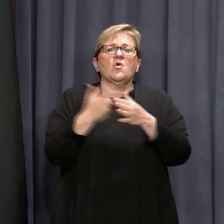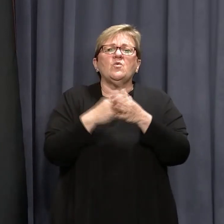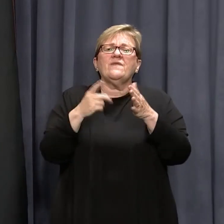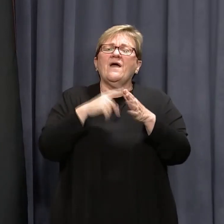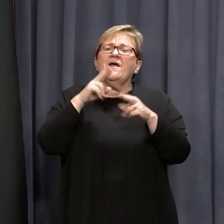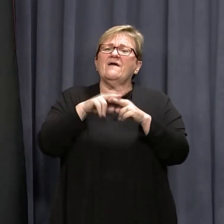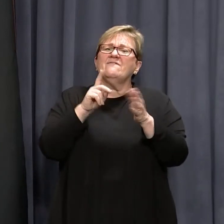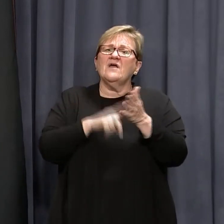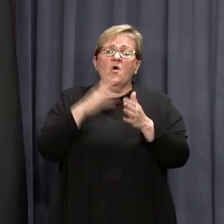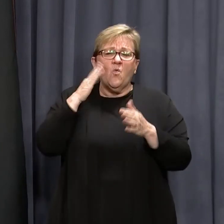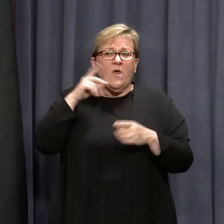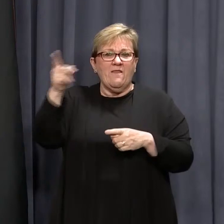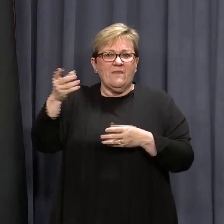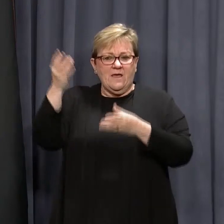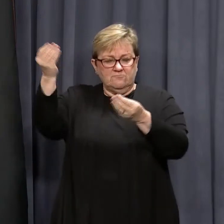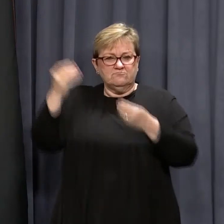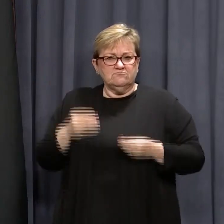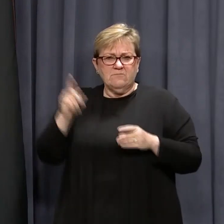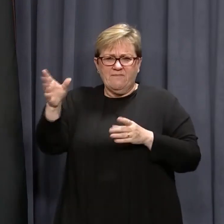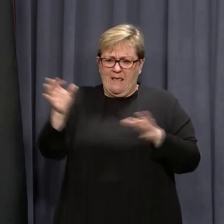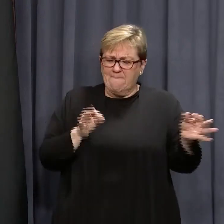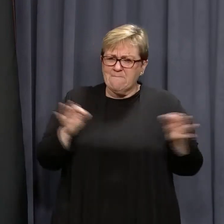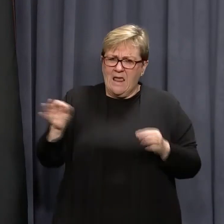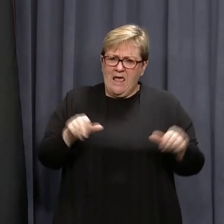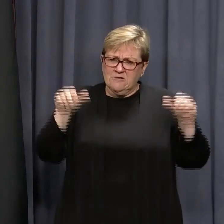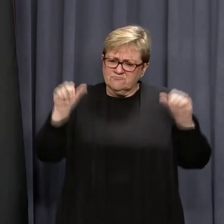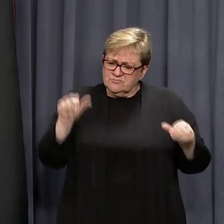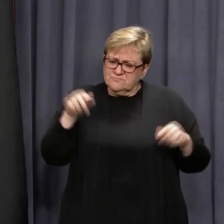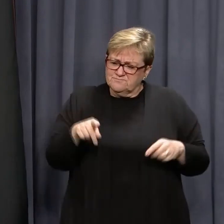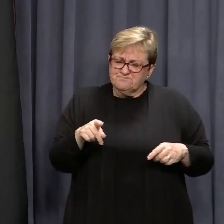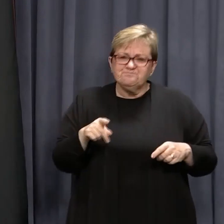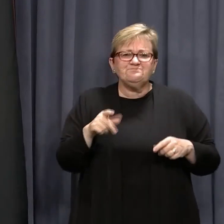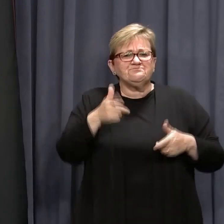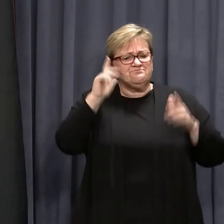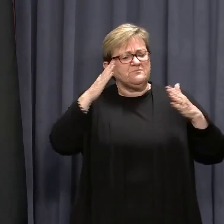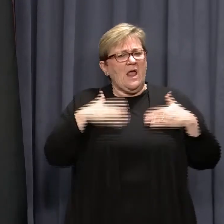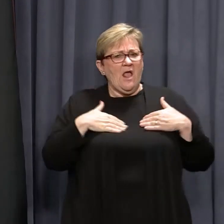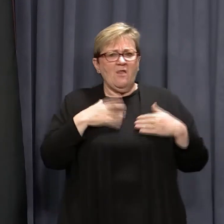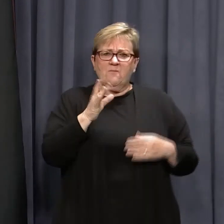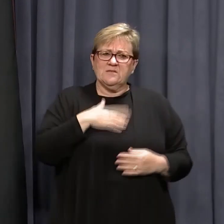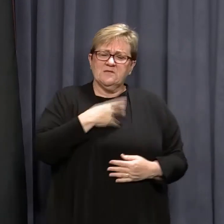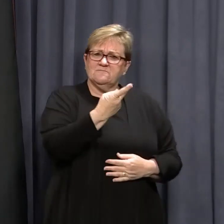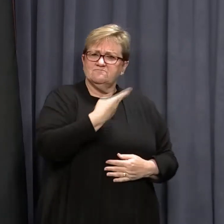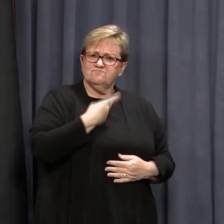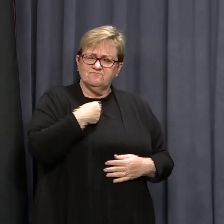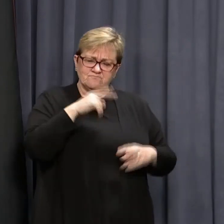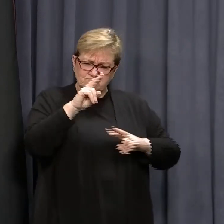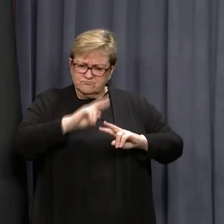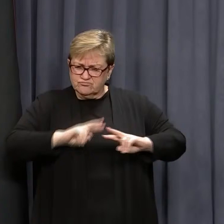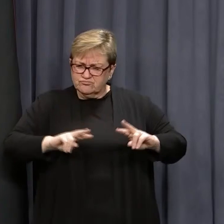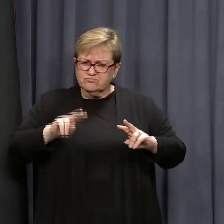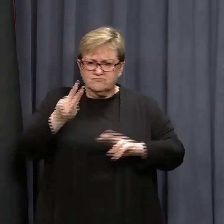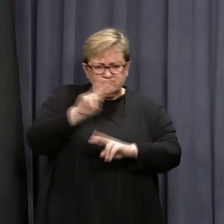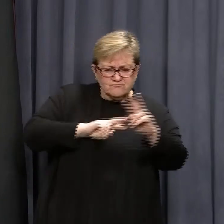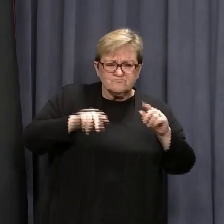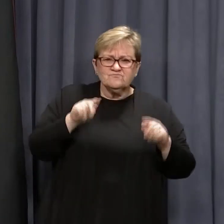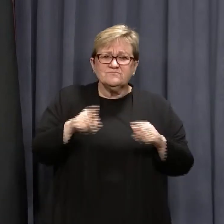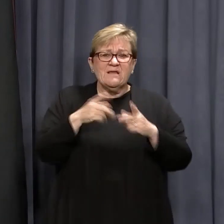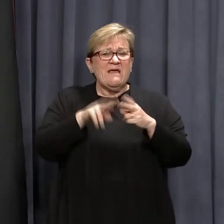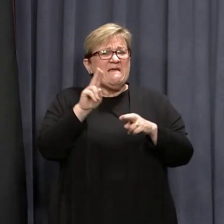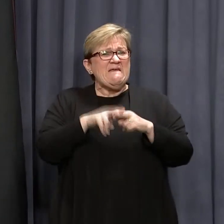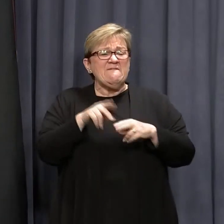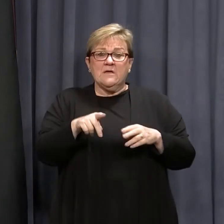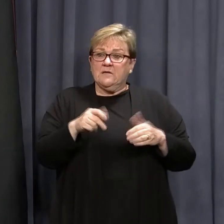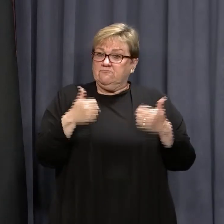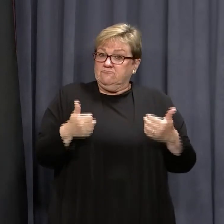AFL. Once they submit their firm plans to us, the Chief Health Officer and I will make an assessment on if it's in the public